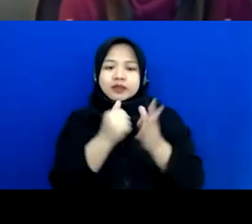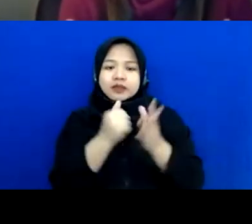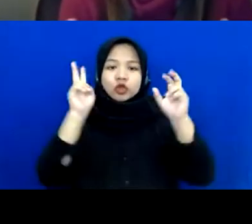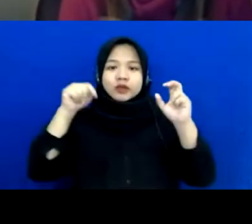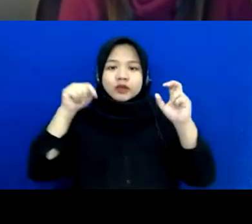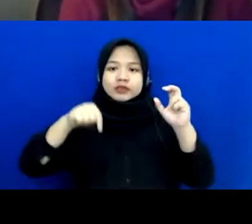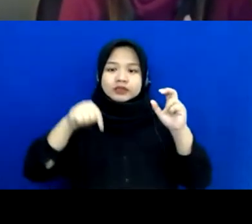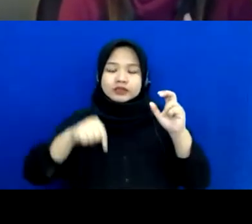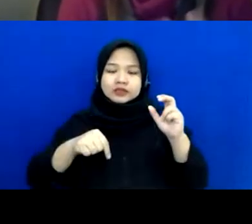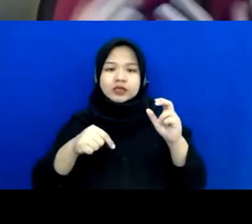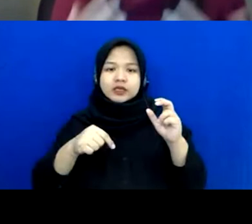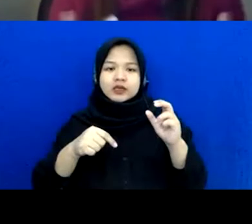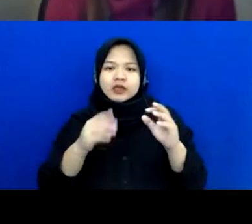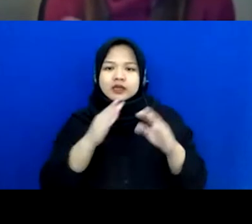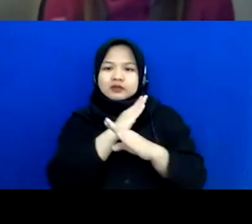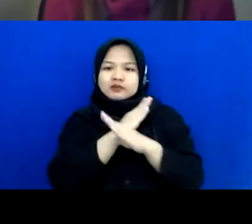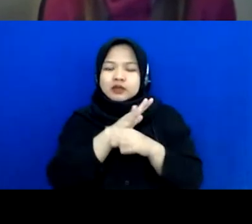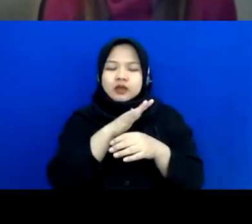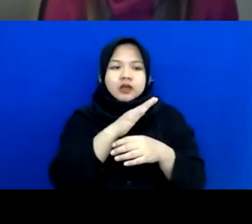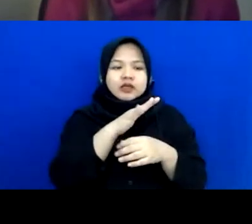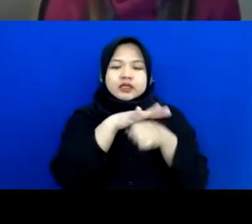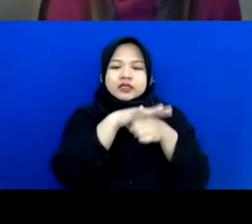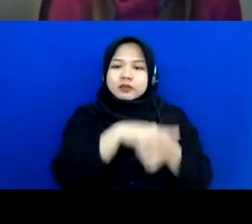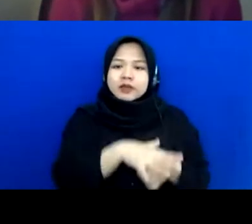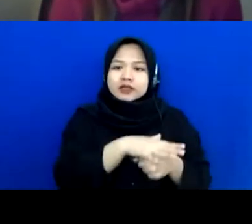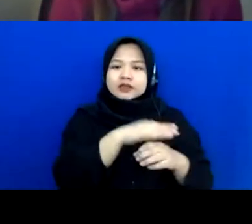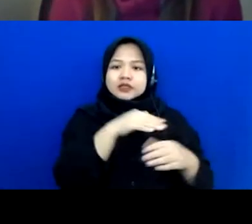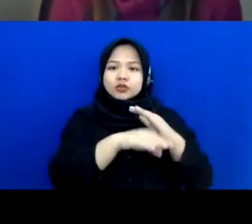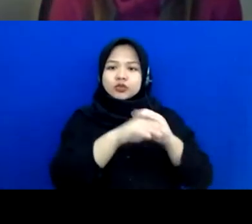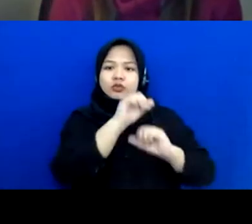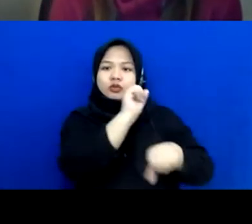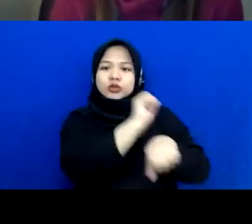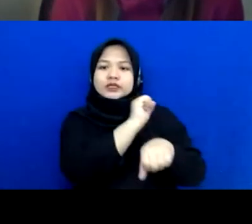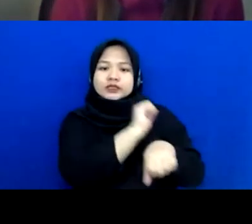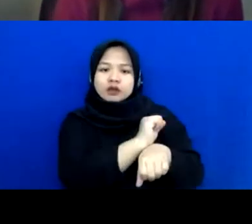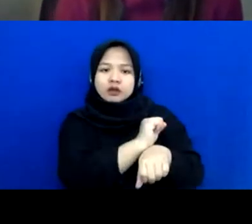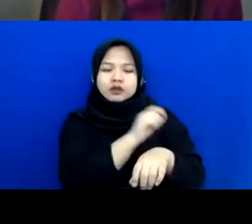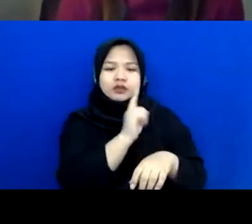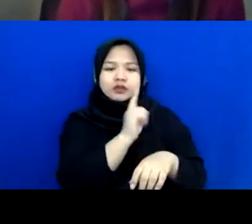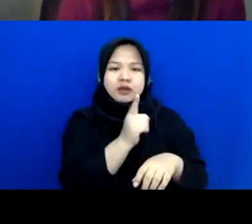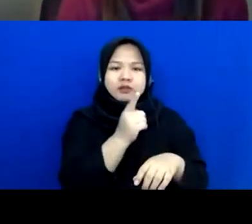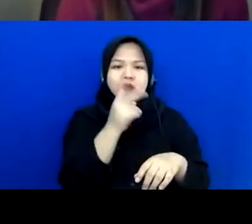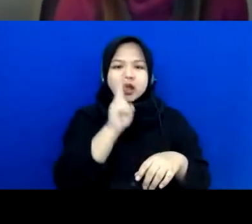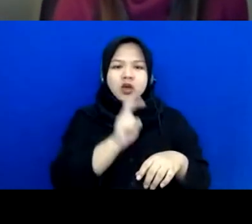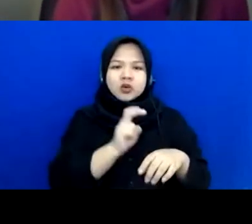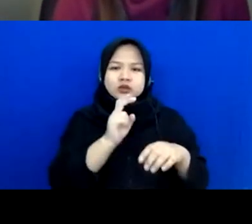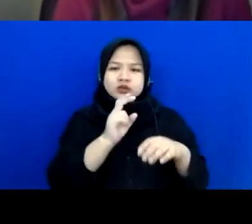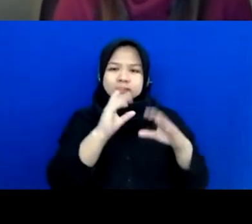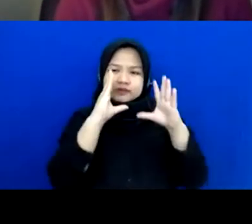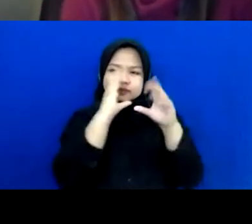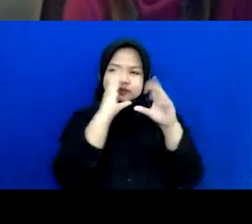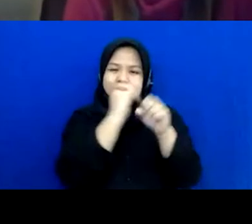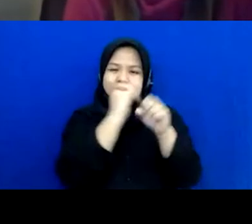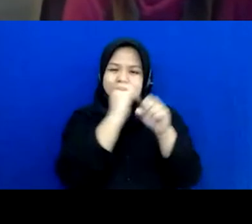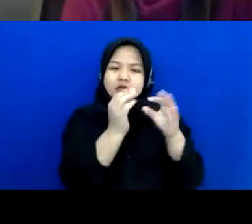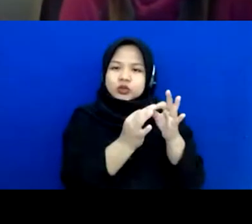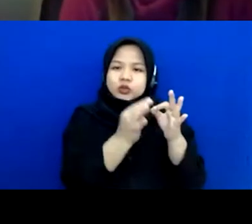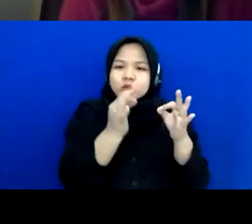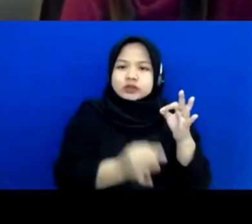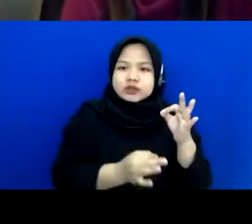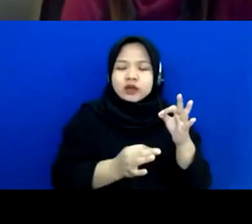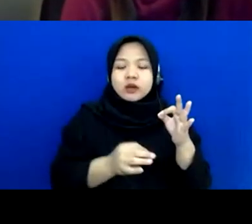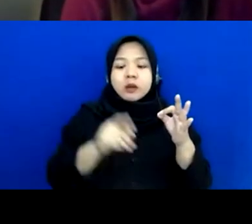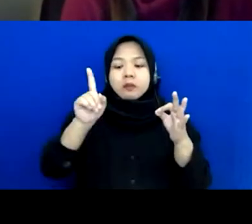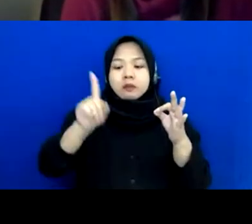employment discrimination. Employment discrimination is being significantly addressed and increasingly addressed by these social